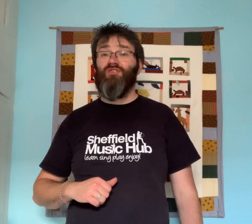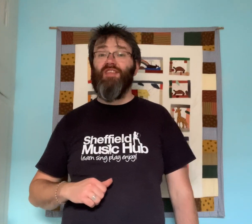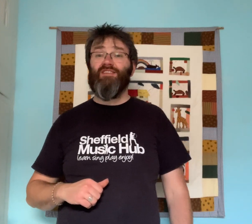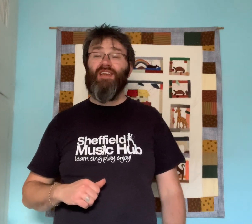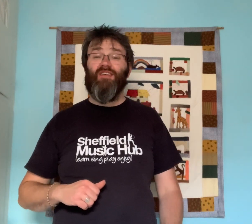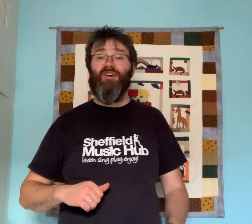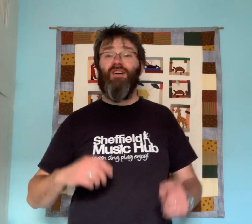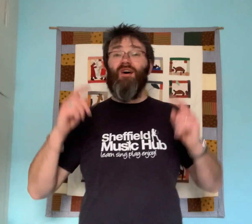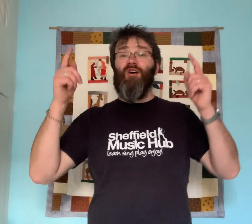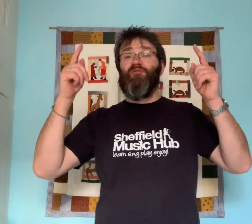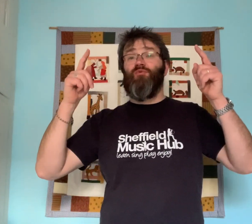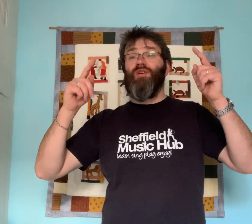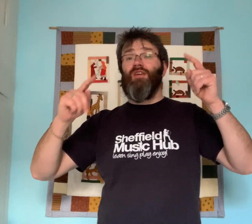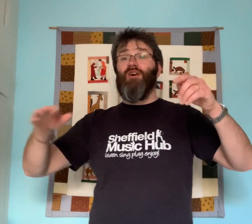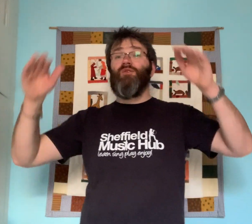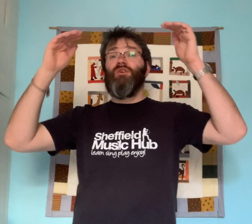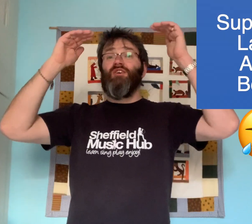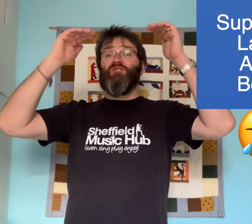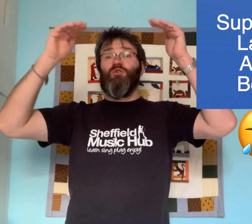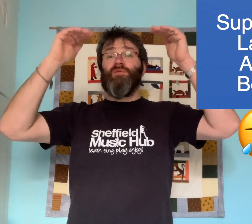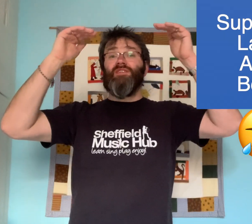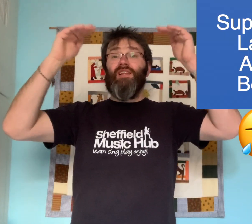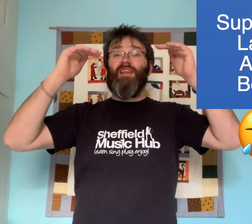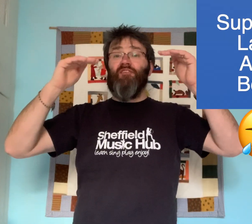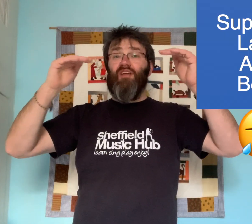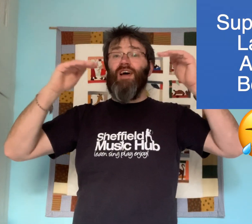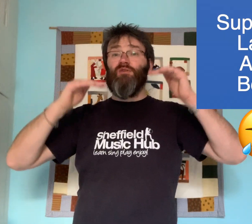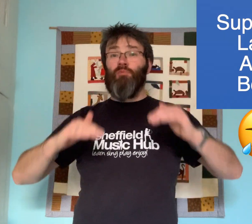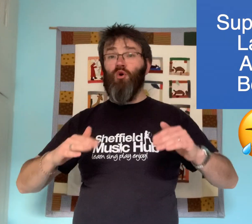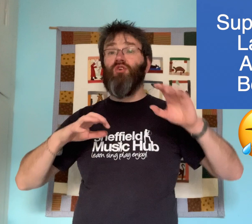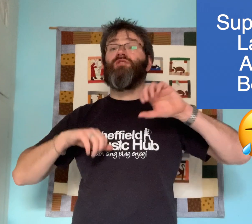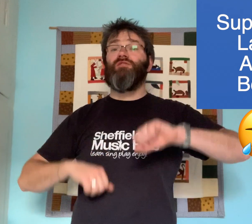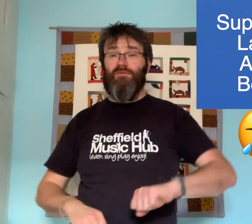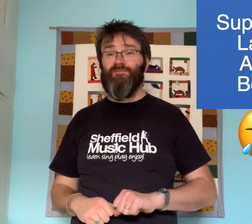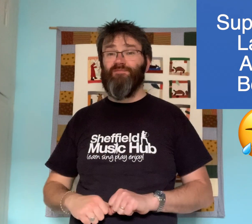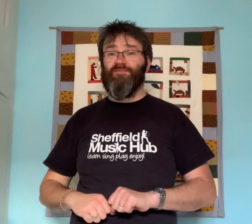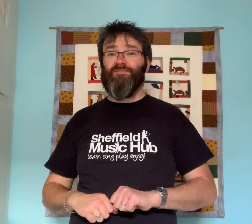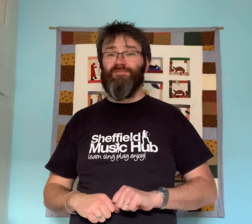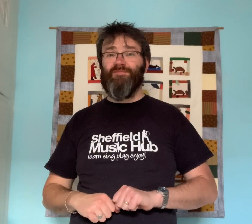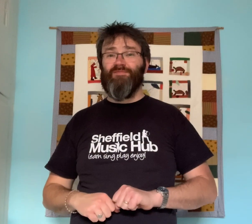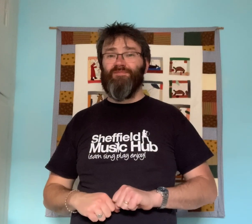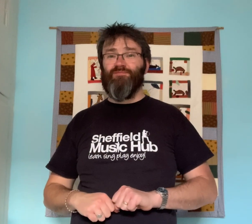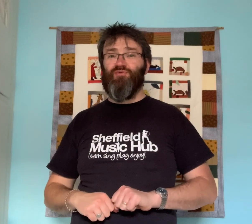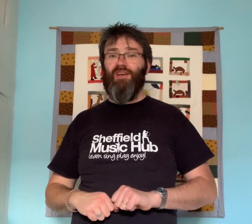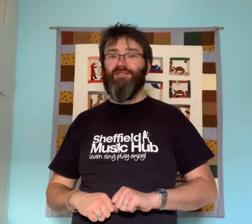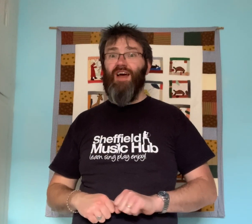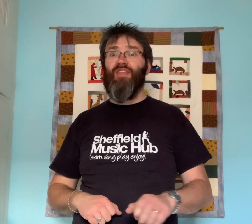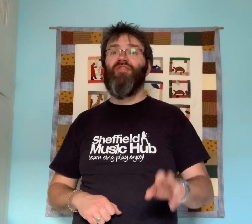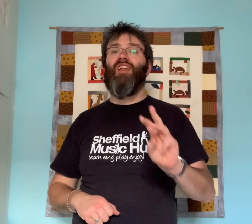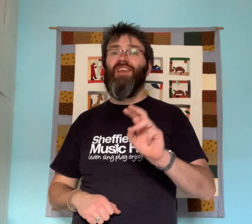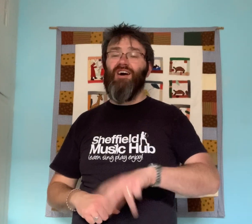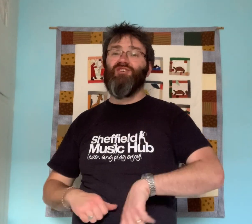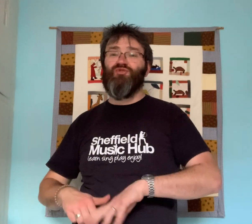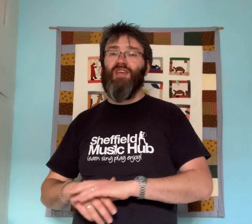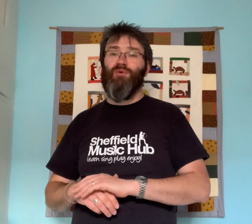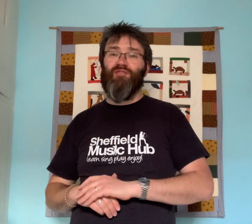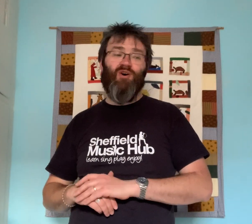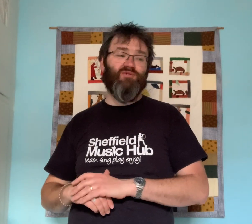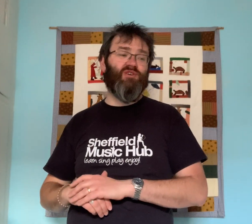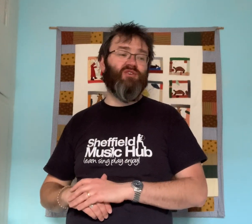that together. Off we go. Super silly laugh aloud books. Brilliant. And then the last tricky one of the whole song to